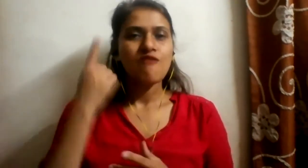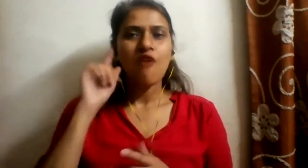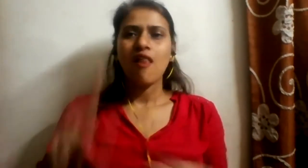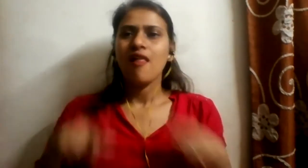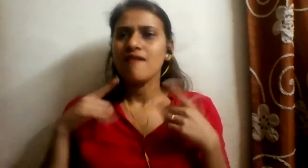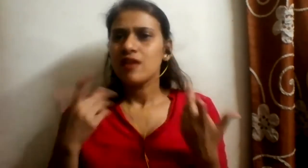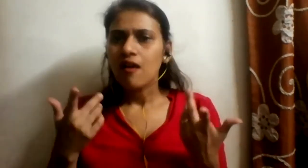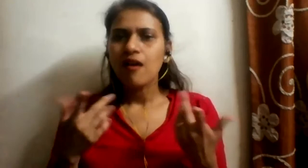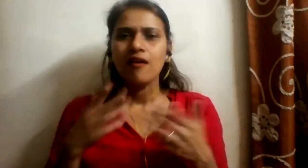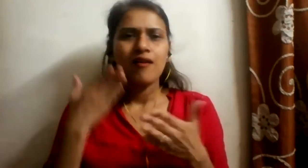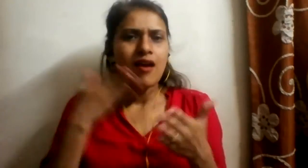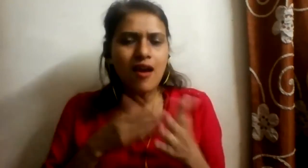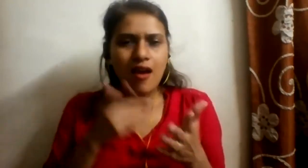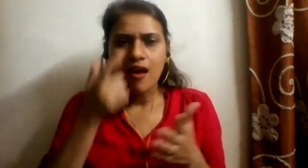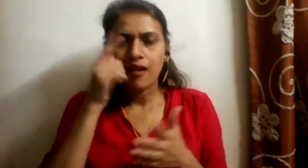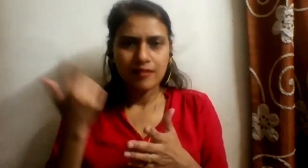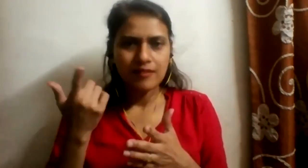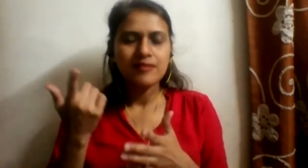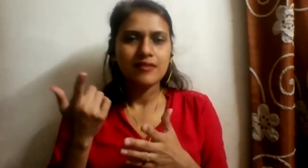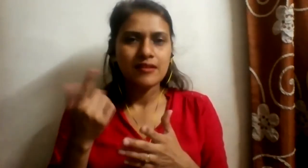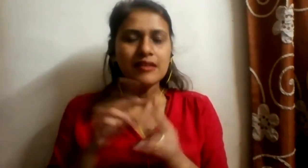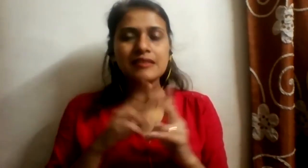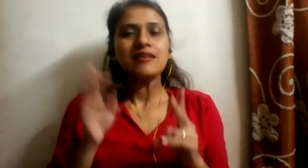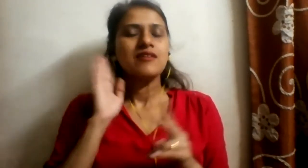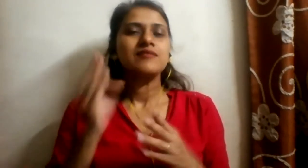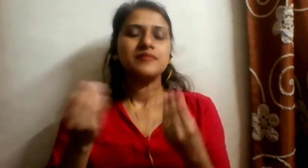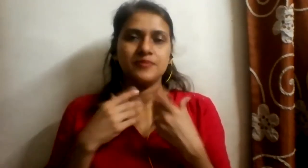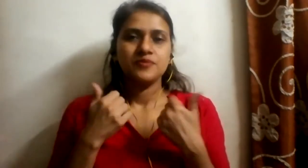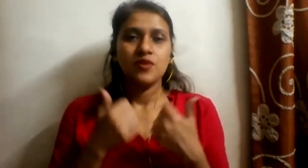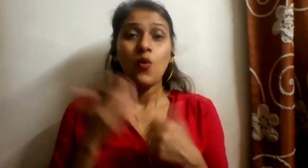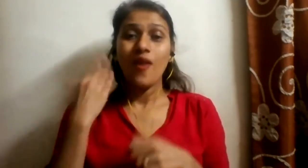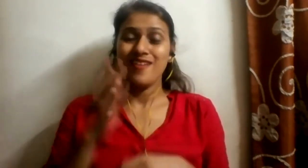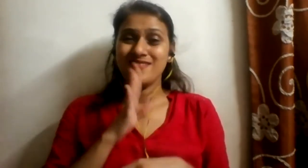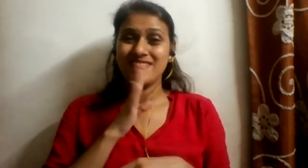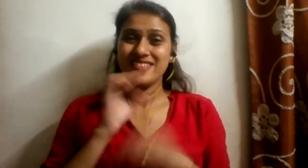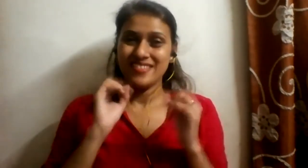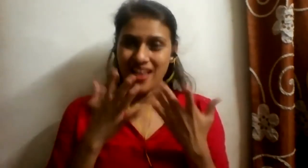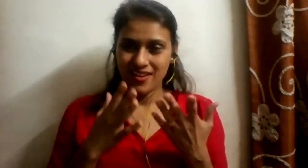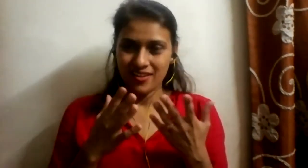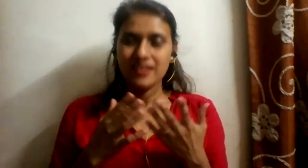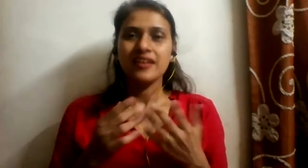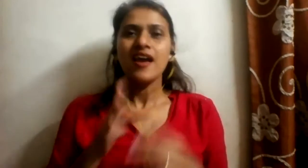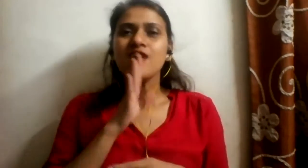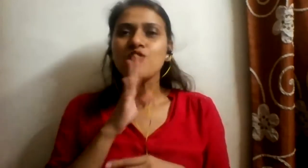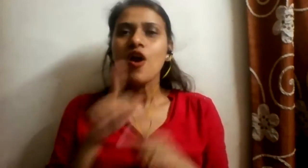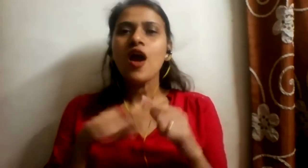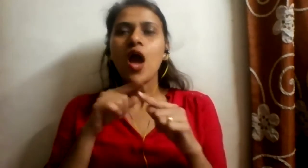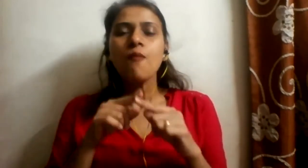how people have those prejudices, because when I started my talk, I did talk about the major issue that we